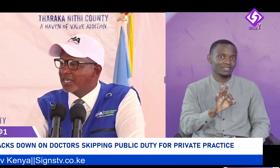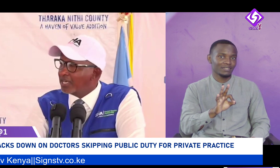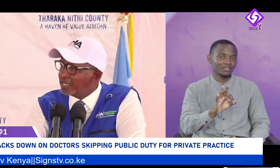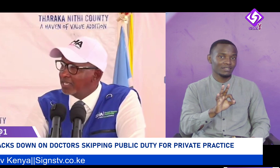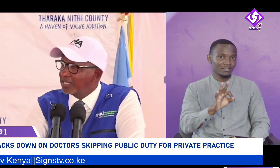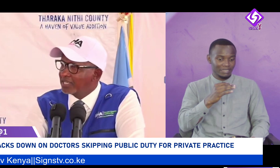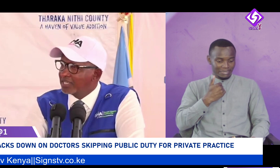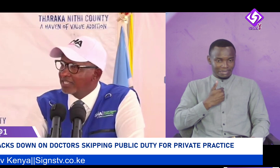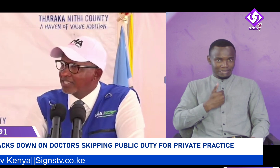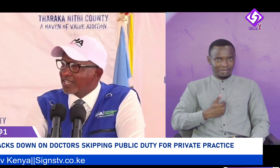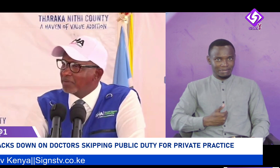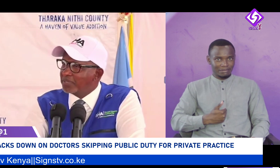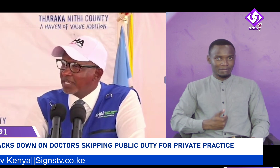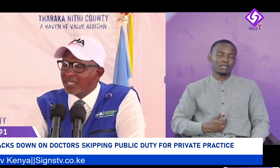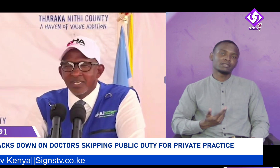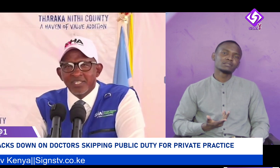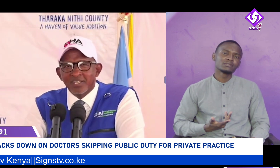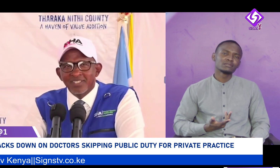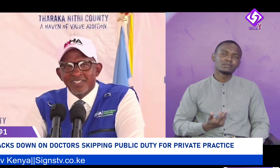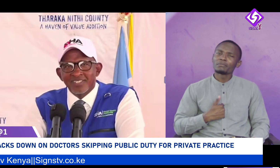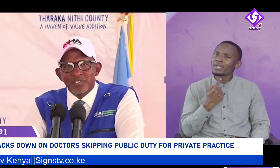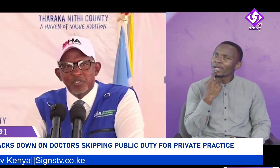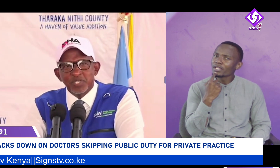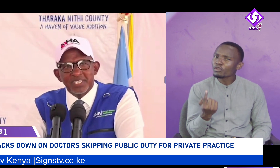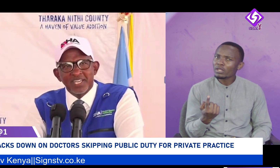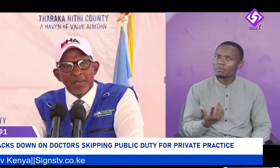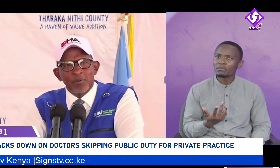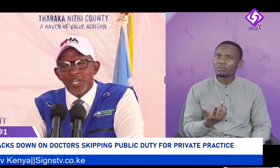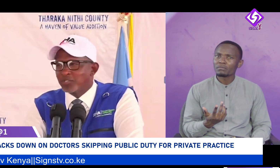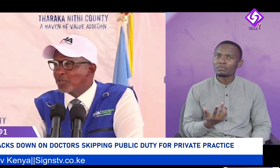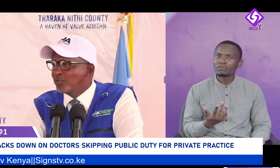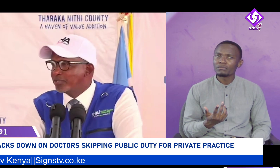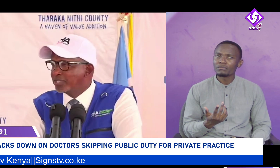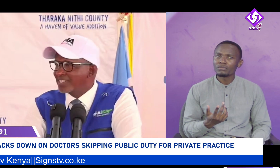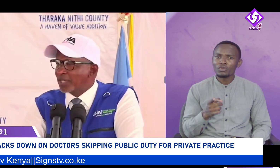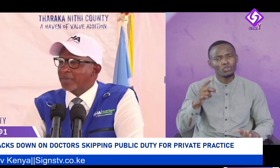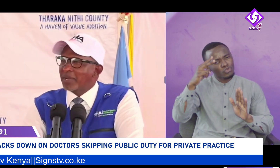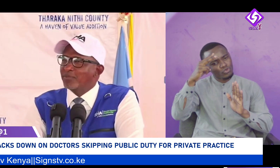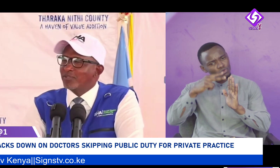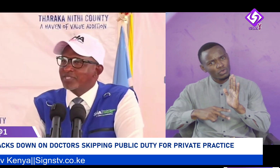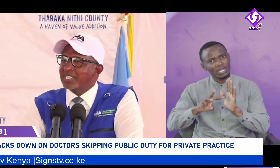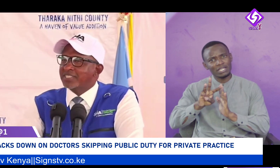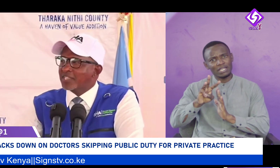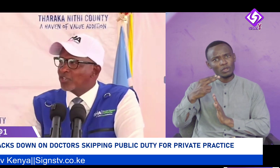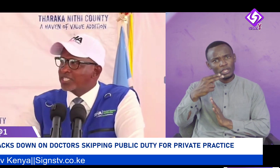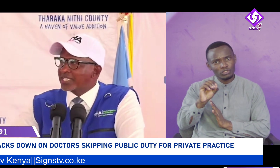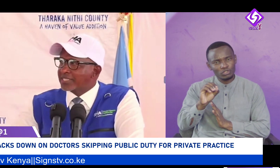Hai, nikamwambia, do you read the WHO rules? Kwa sababu C-section ni